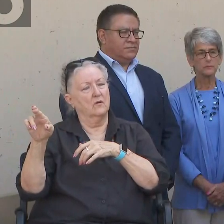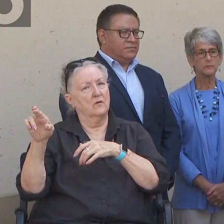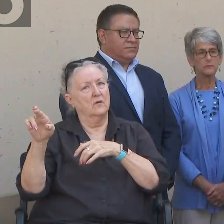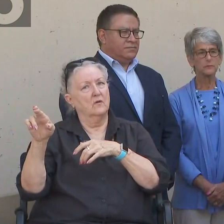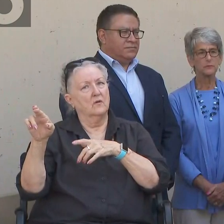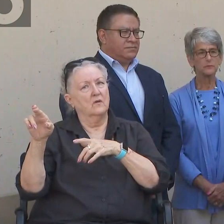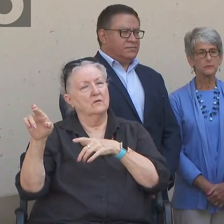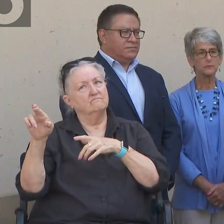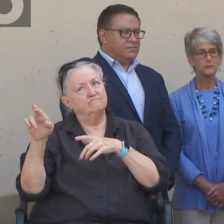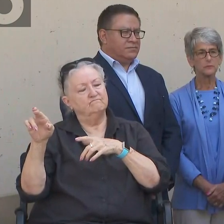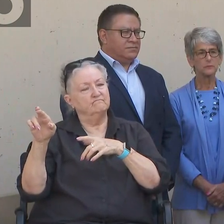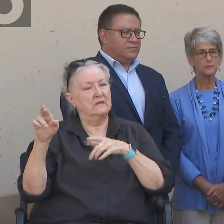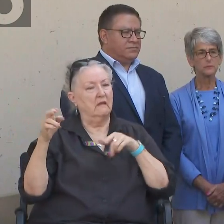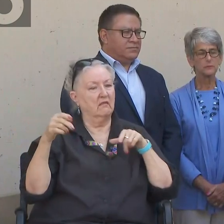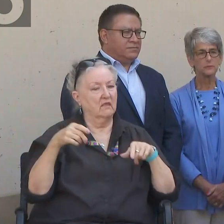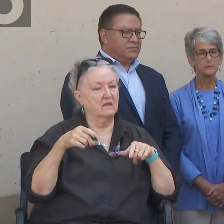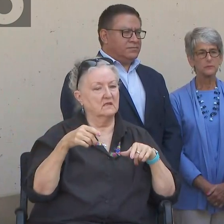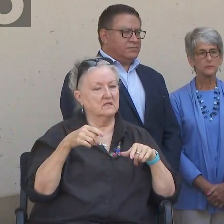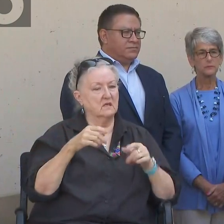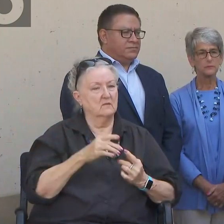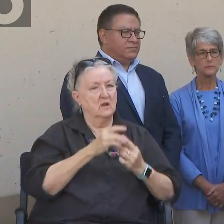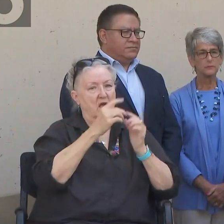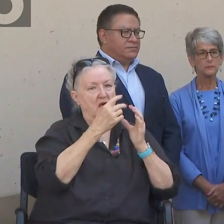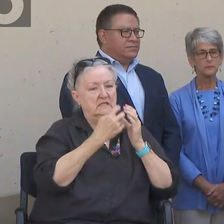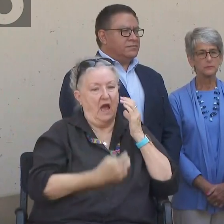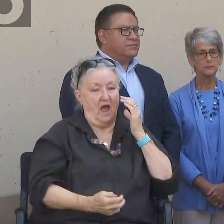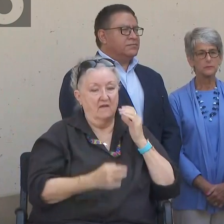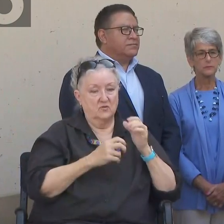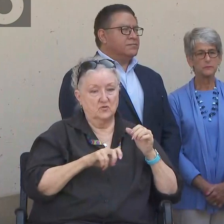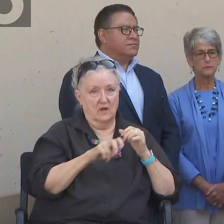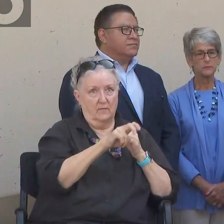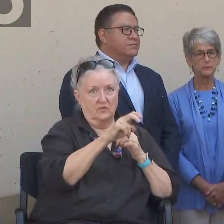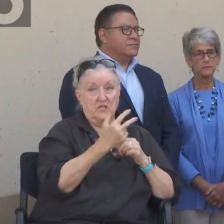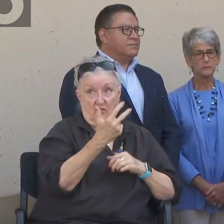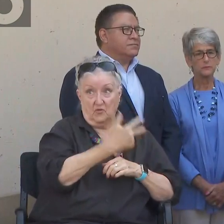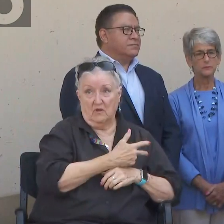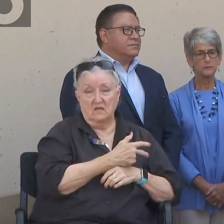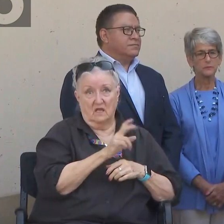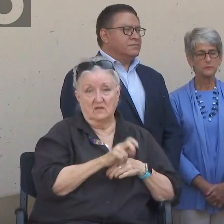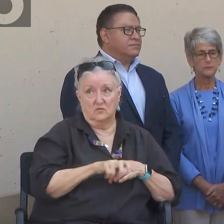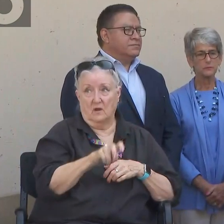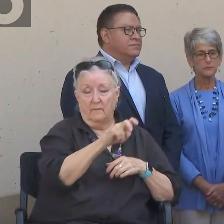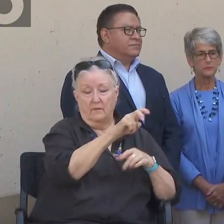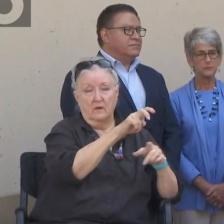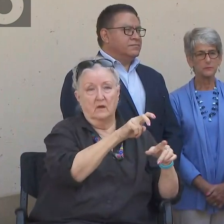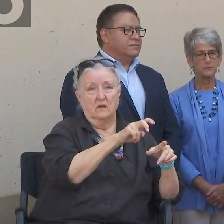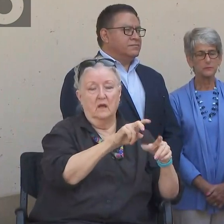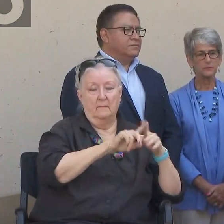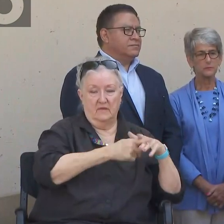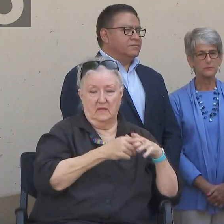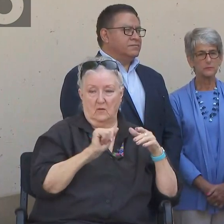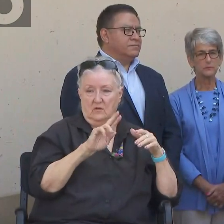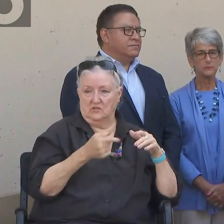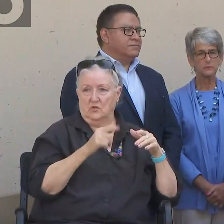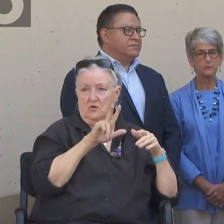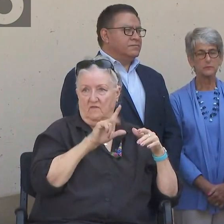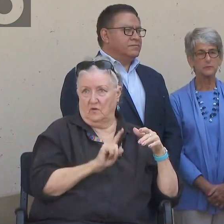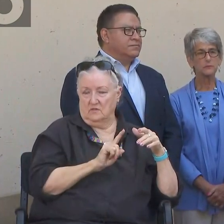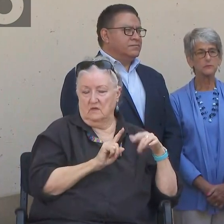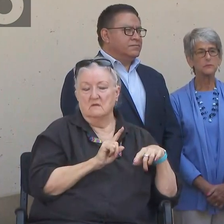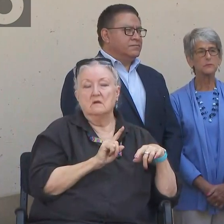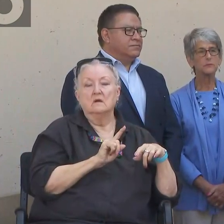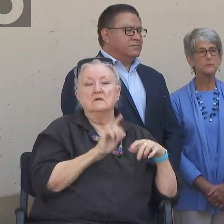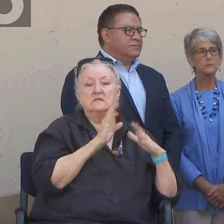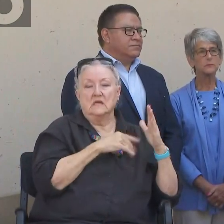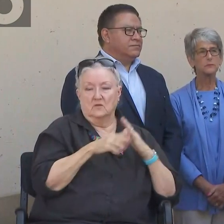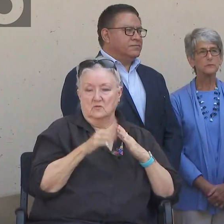This particular dive trip that the boat was on was a 3-day trip that began August the 31st. It was scheduled